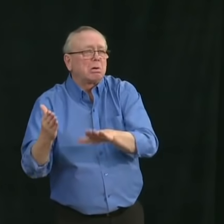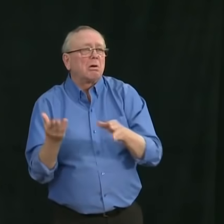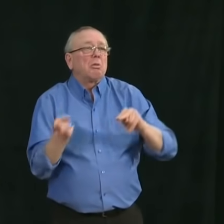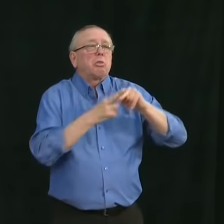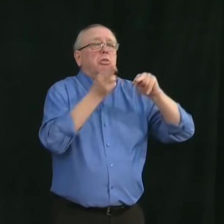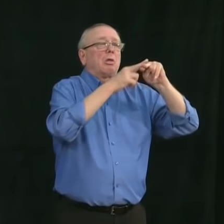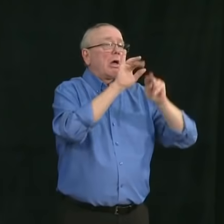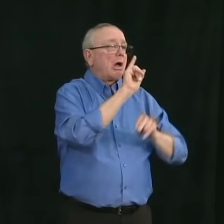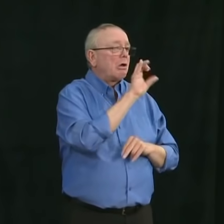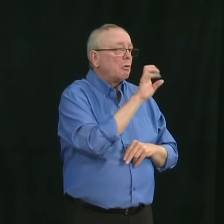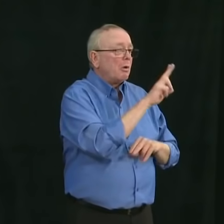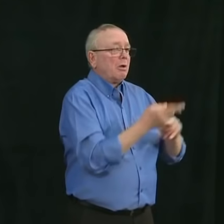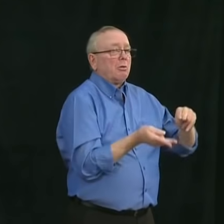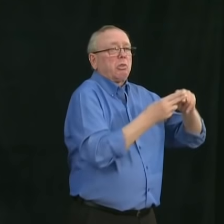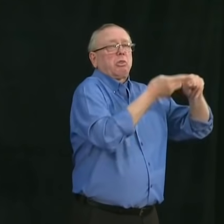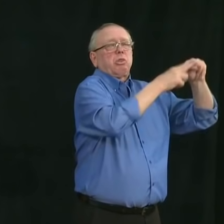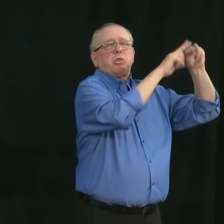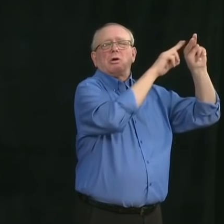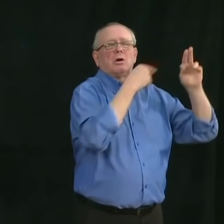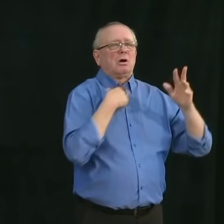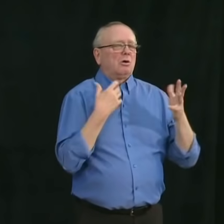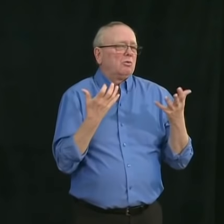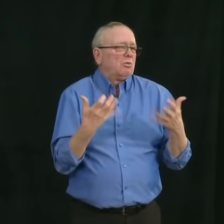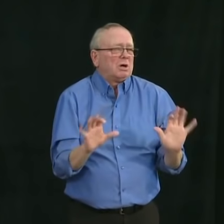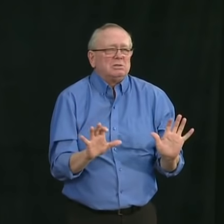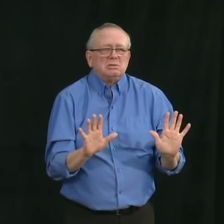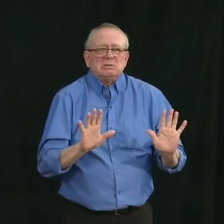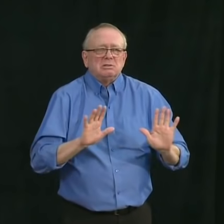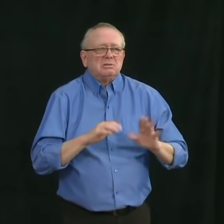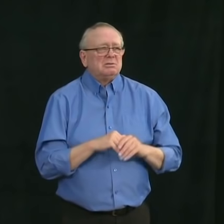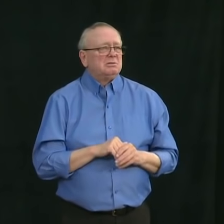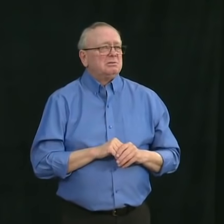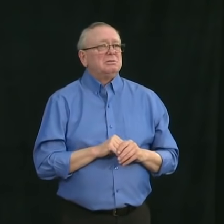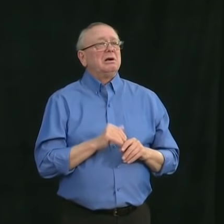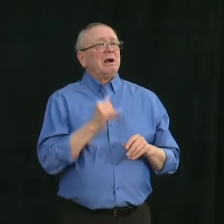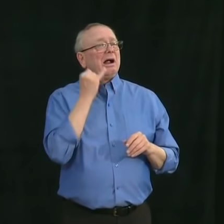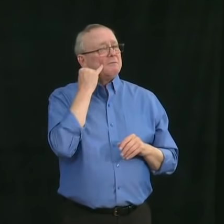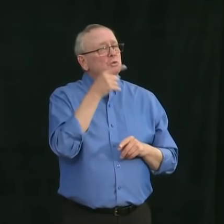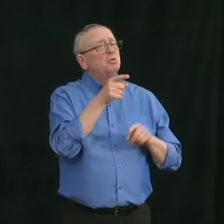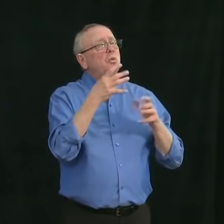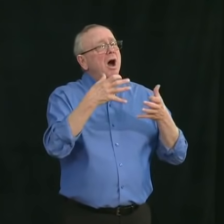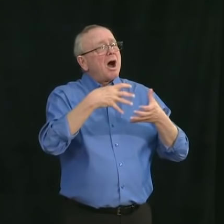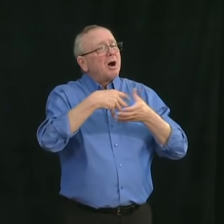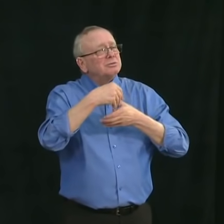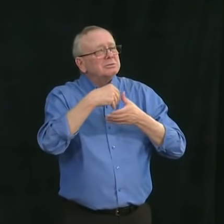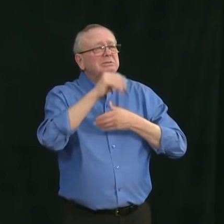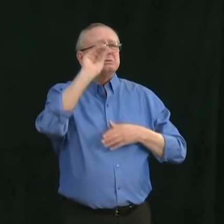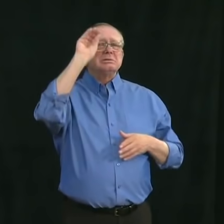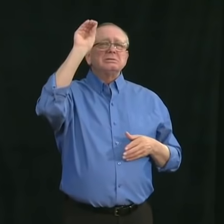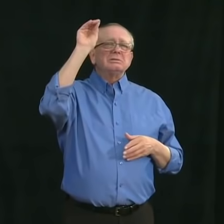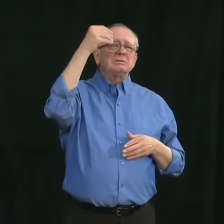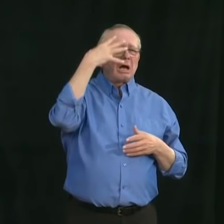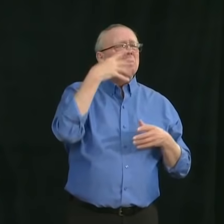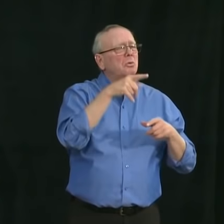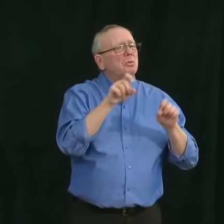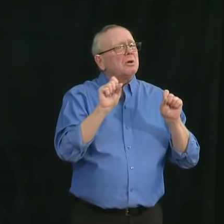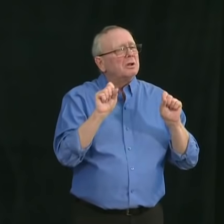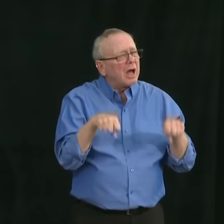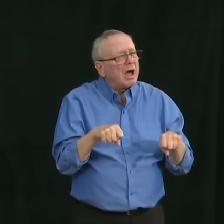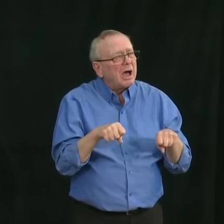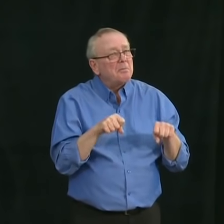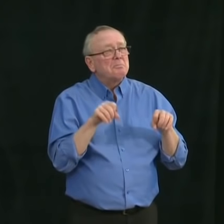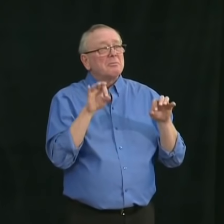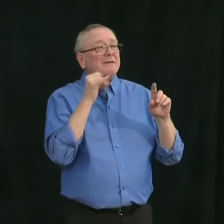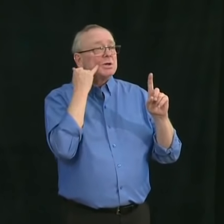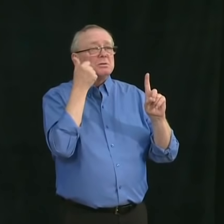sunshine. Anyone who is not sick or a close contact of a confirmed case can be outside with a small number of friends